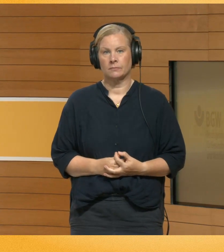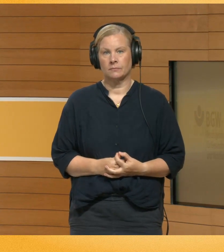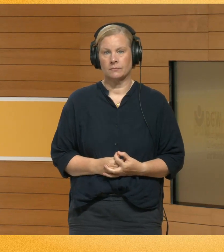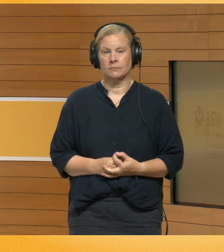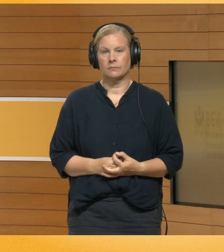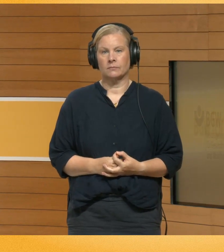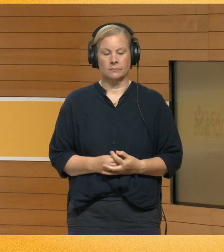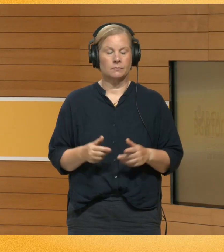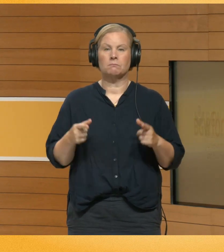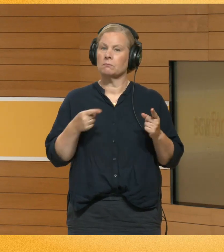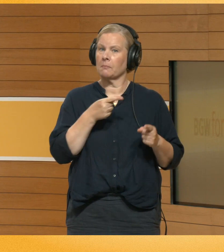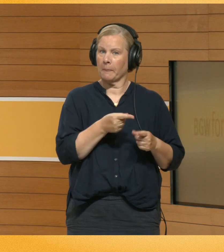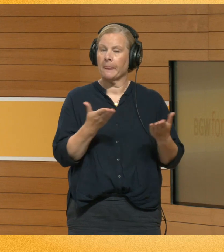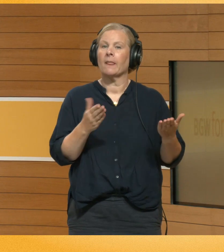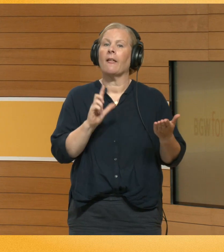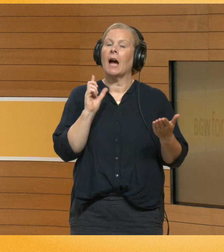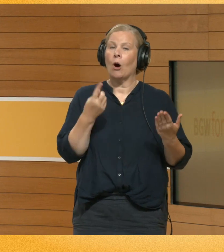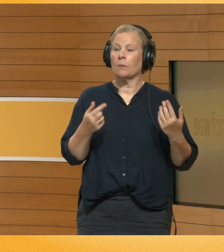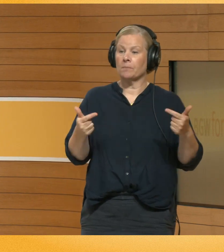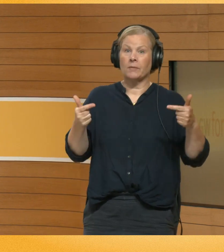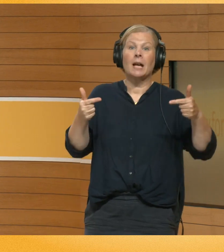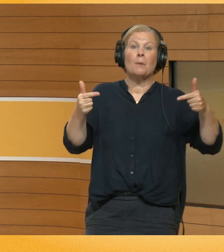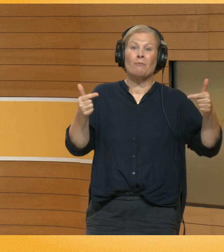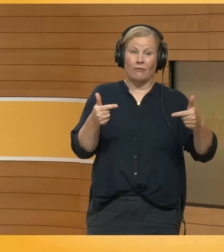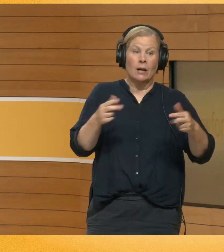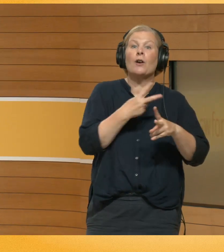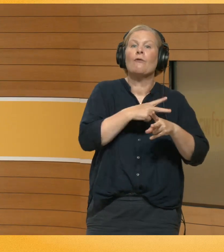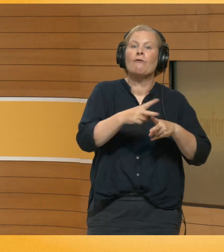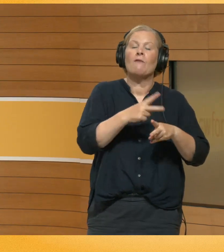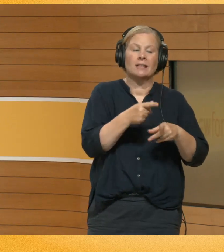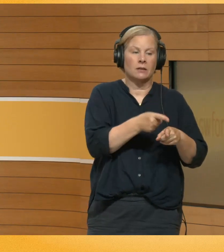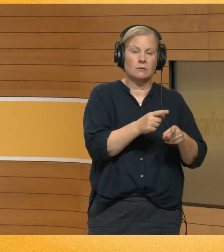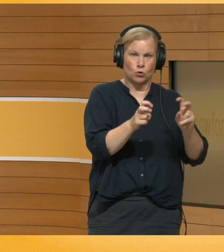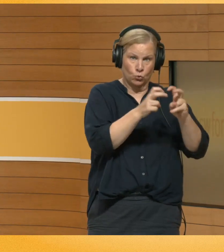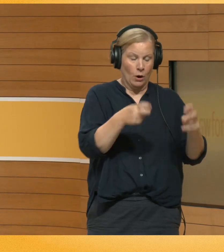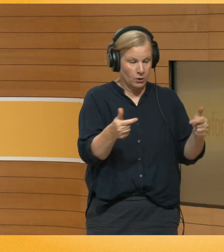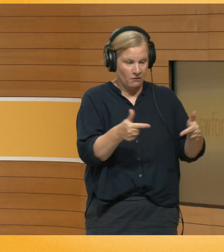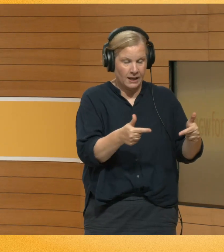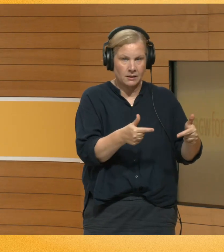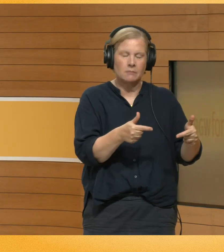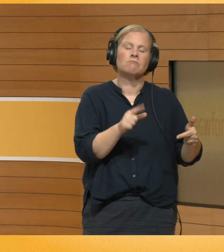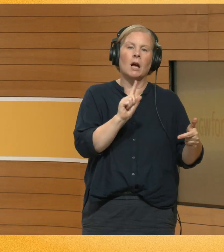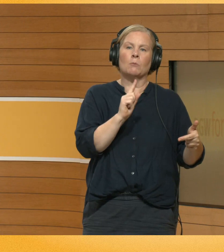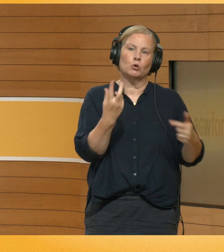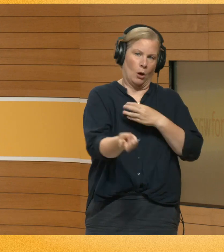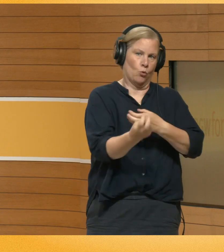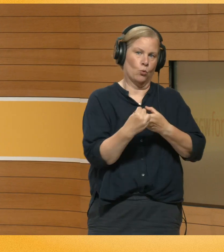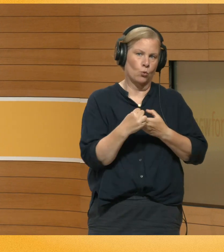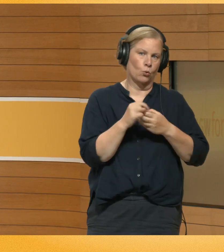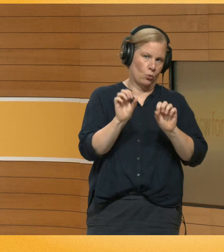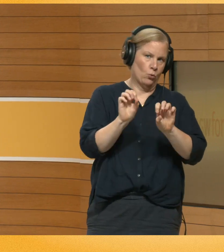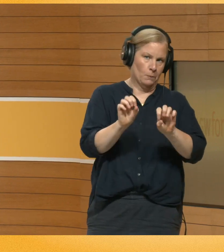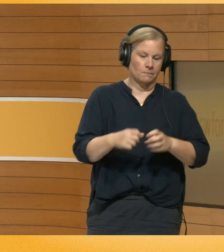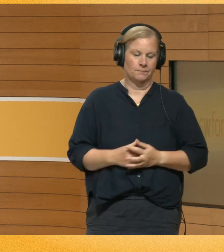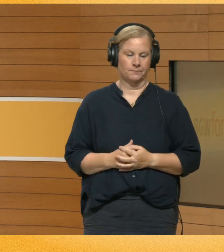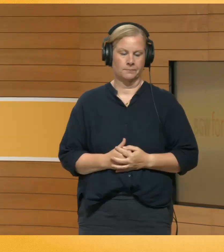And another important point that I'm going to address later is that you need to involve caretakers who take care for